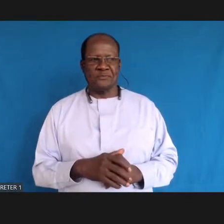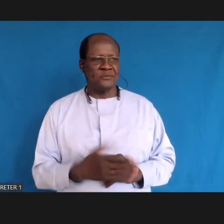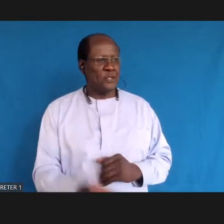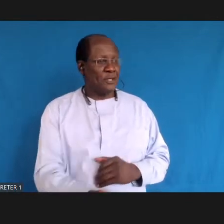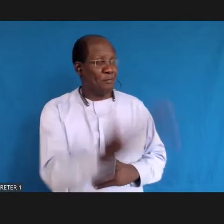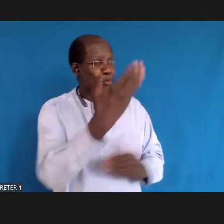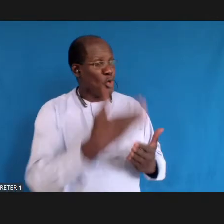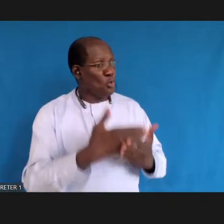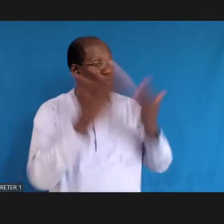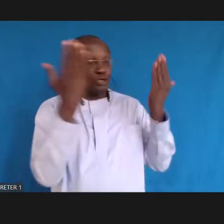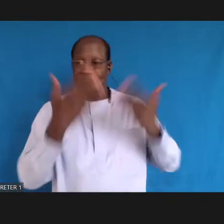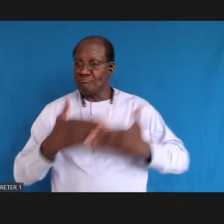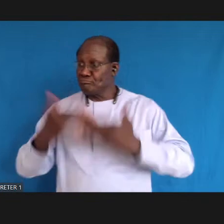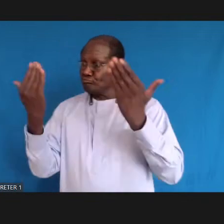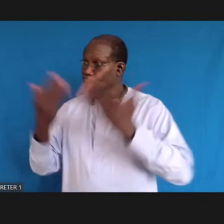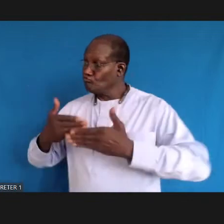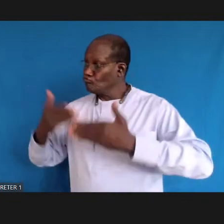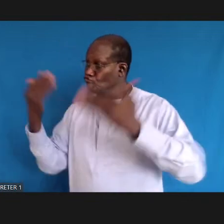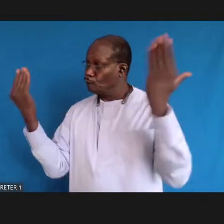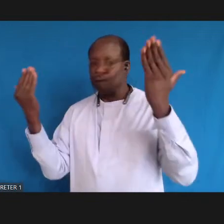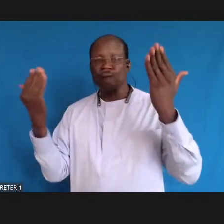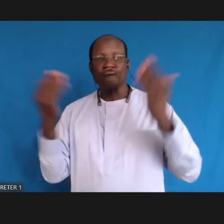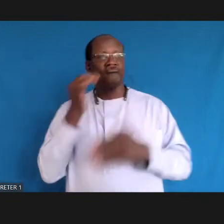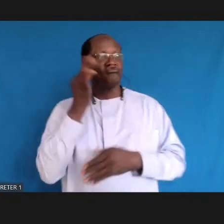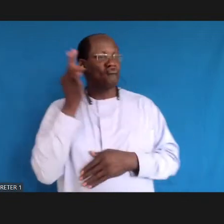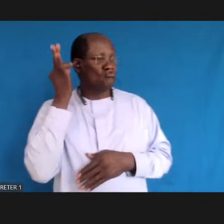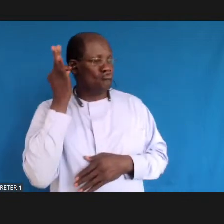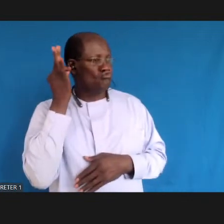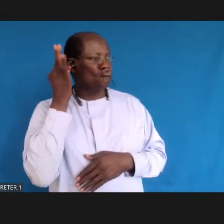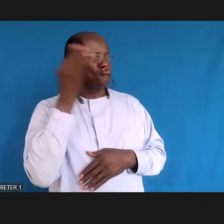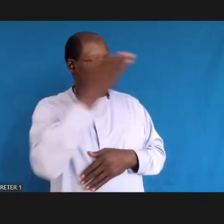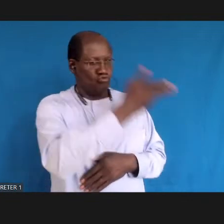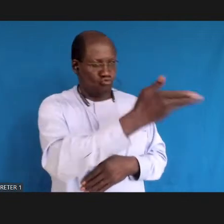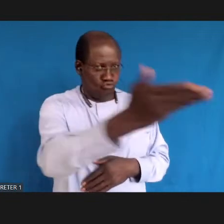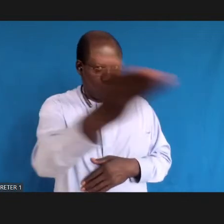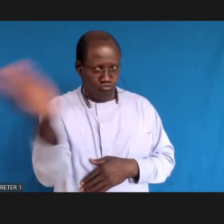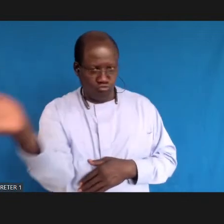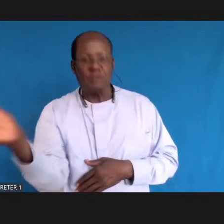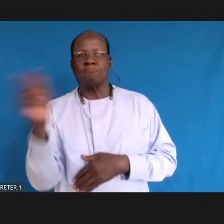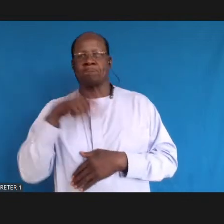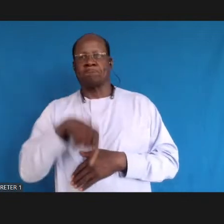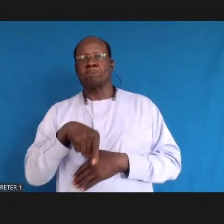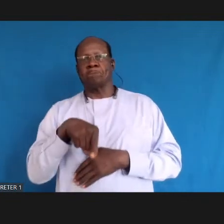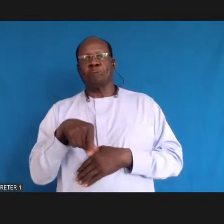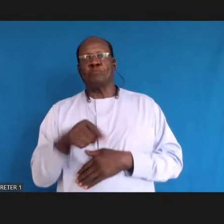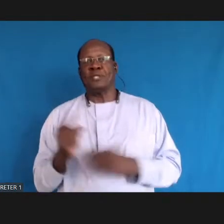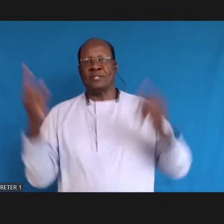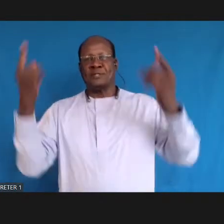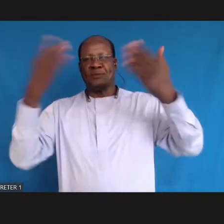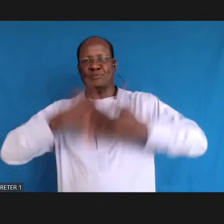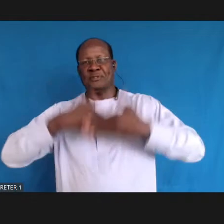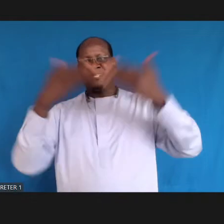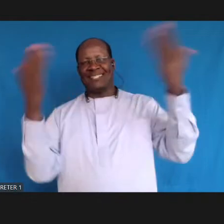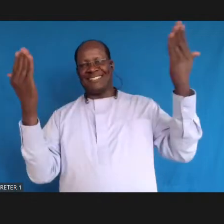guests, ladies and gentlemen, participants. So we are on the second day of our